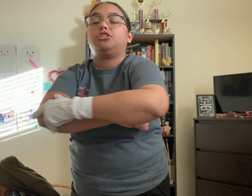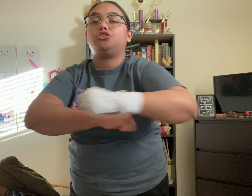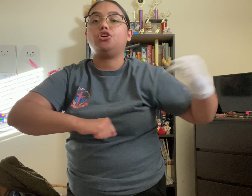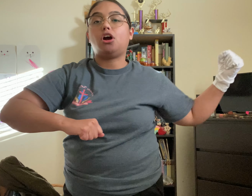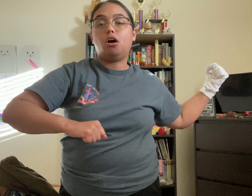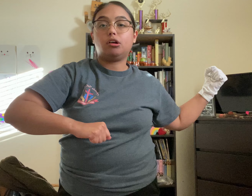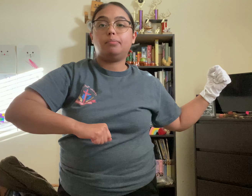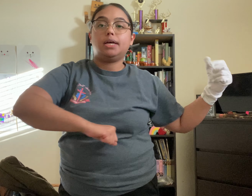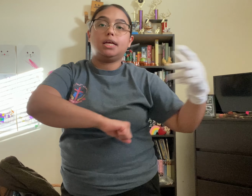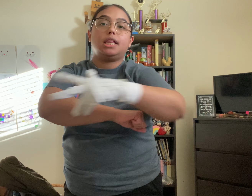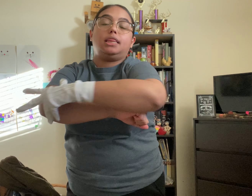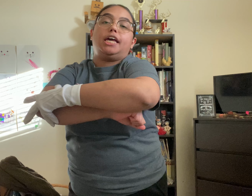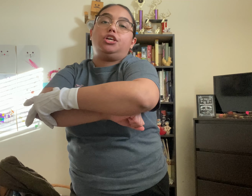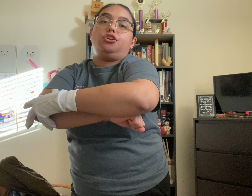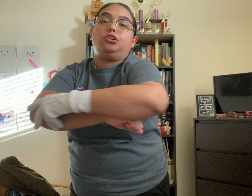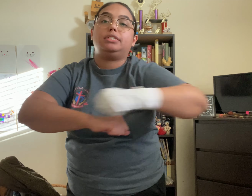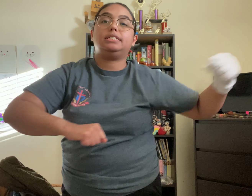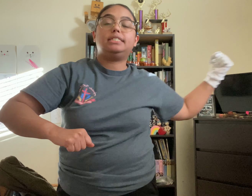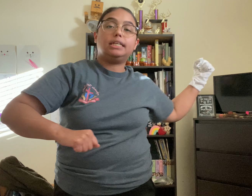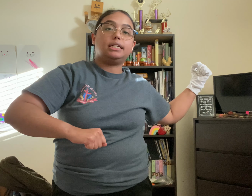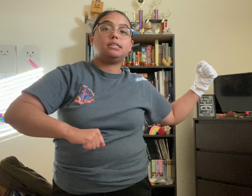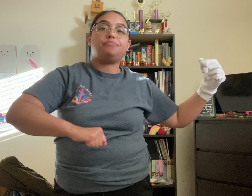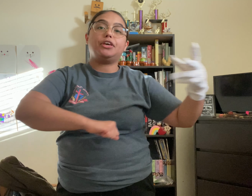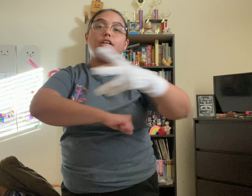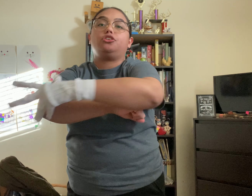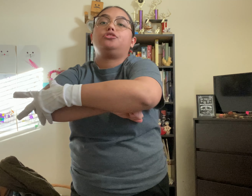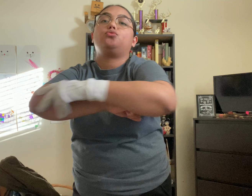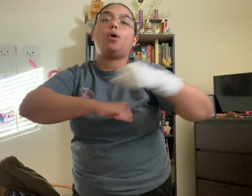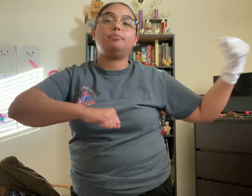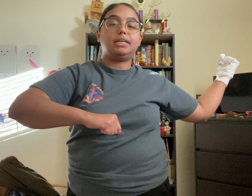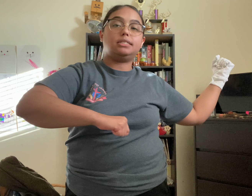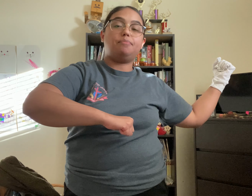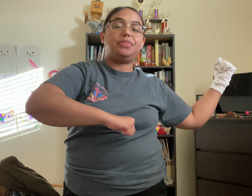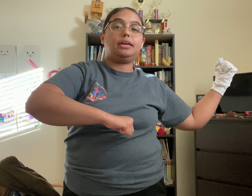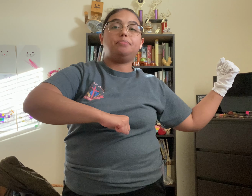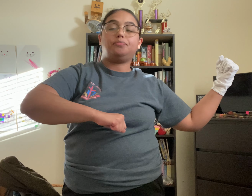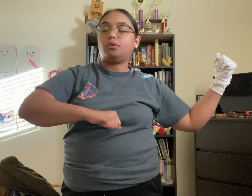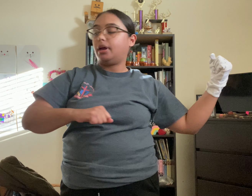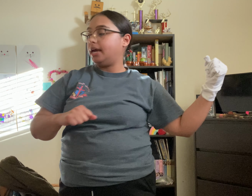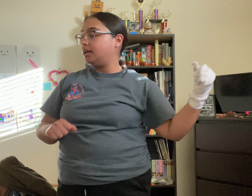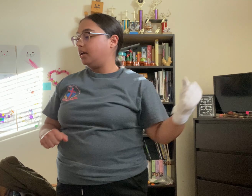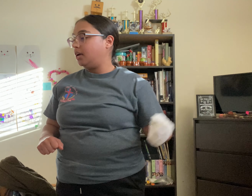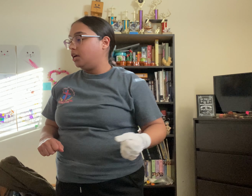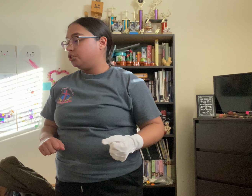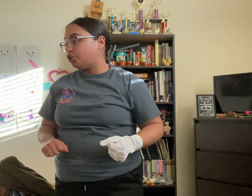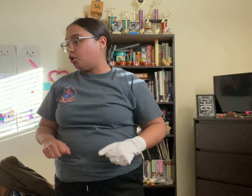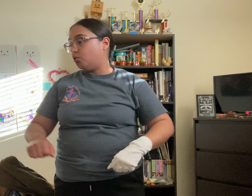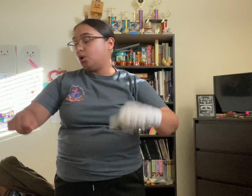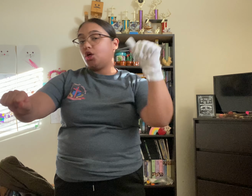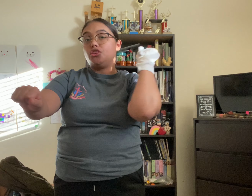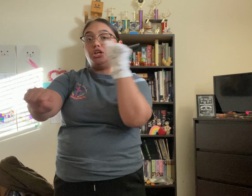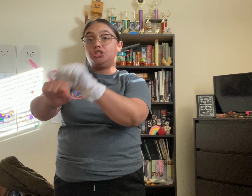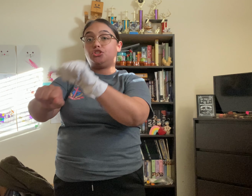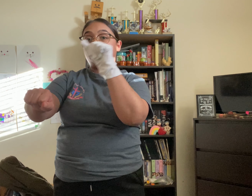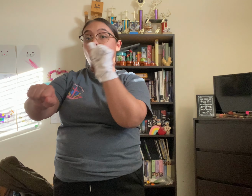across your arm like you're stealing something, like you're swiping something. Okay? So the